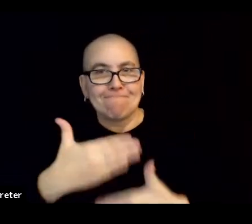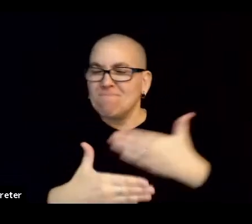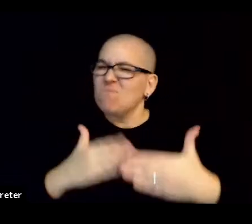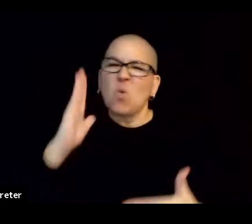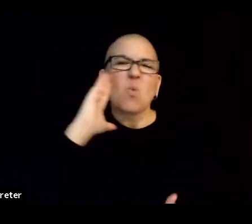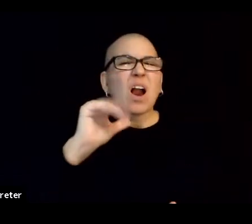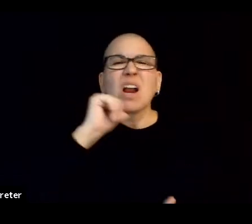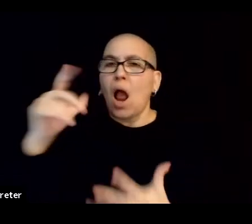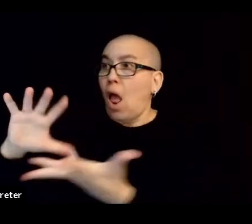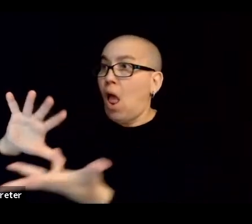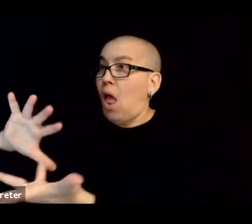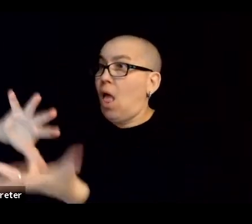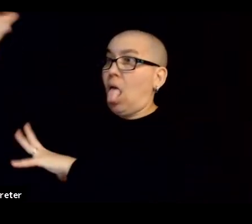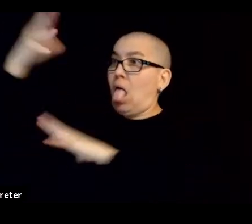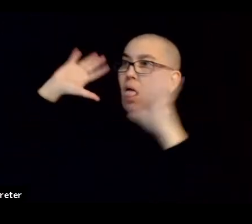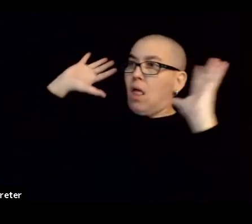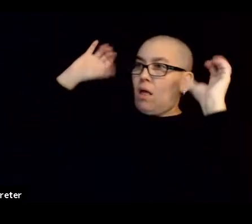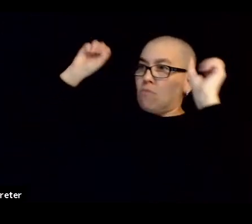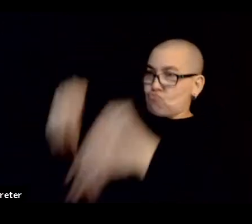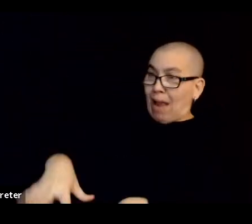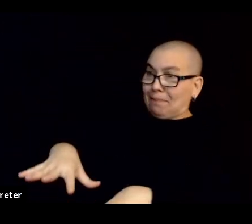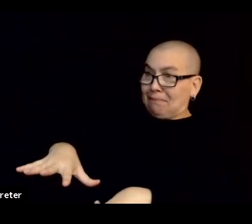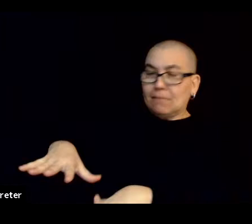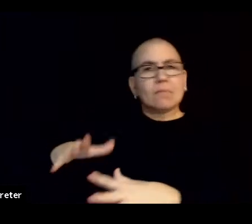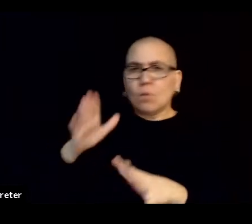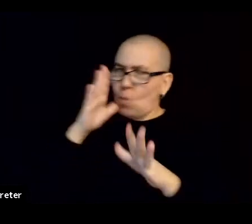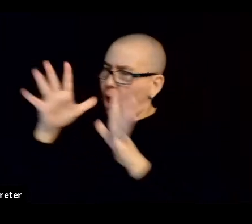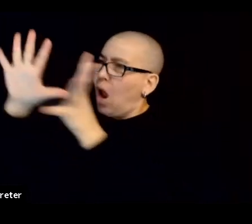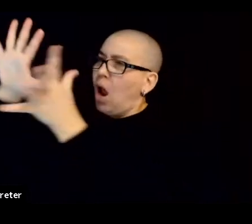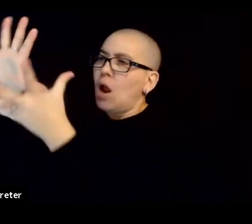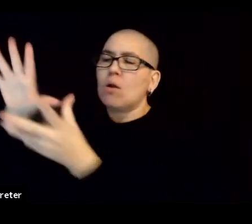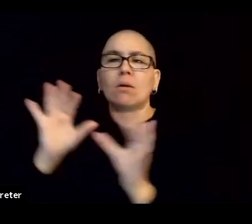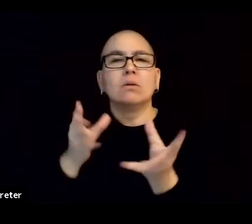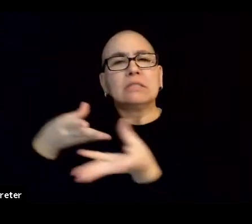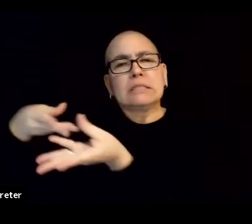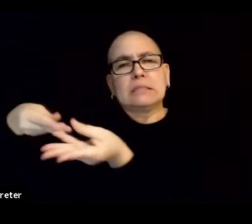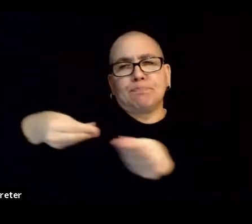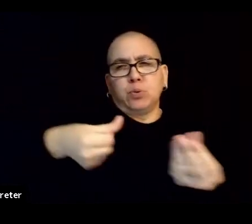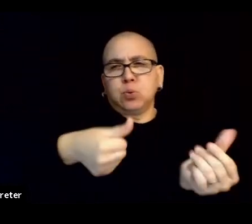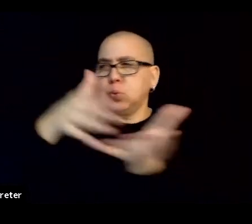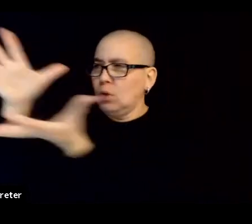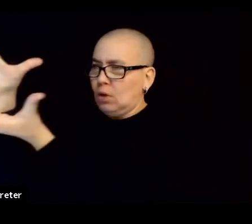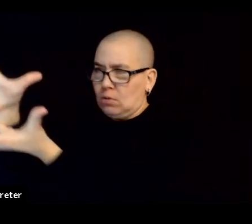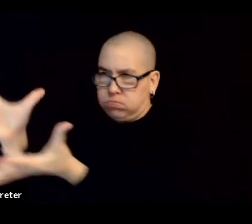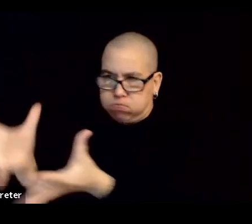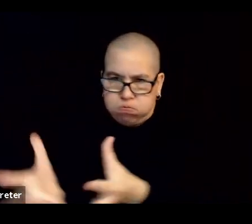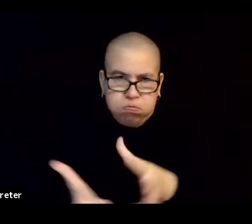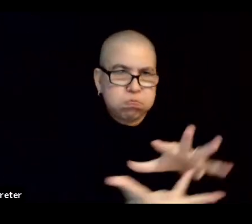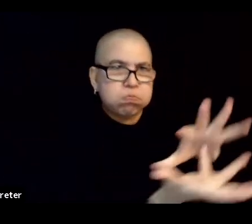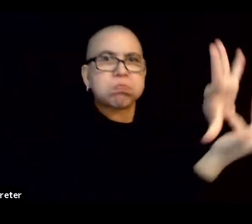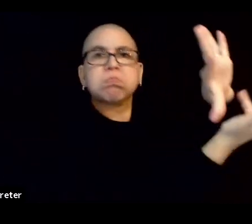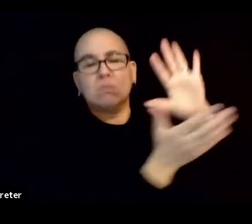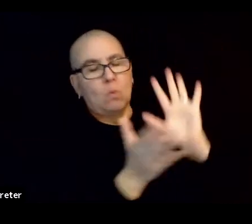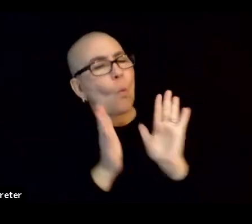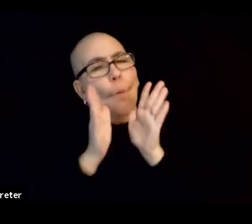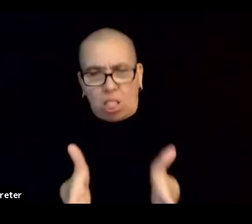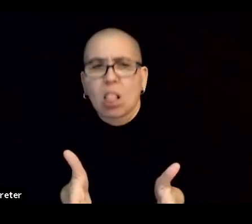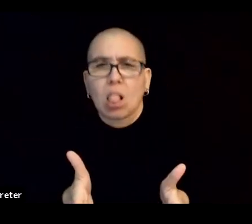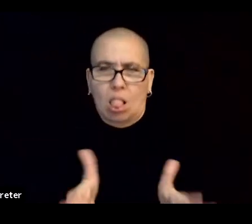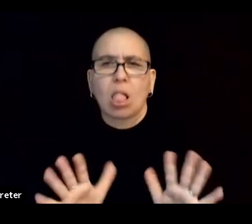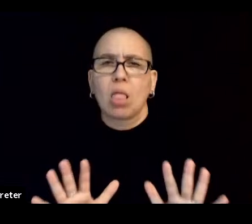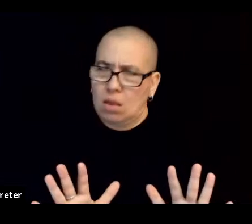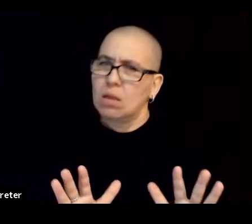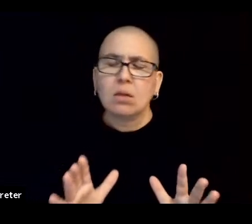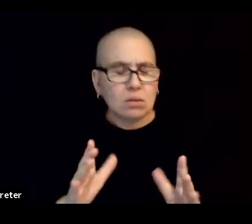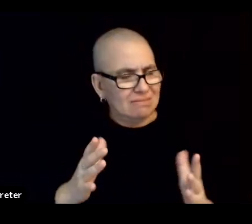our listeners, this inability to communicate during this transition period is dangerous. It's